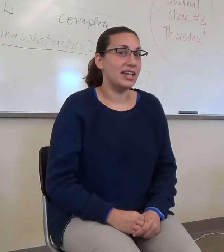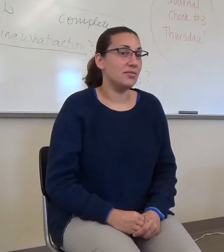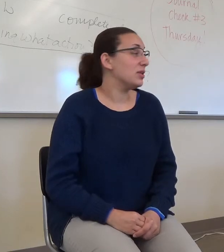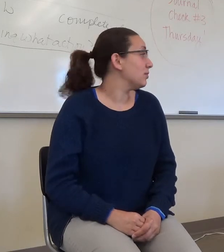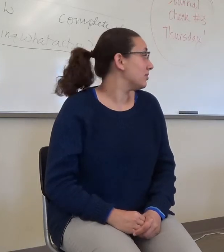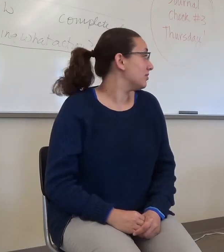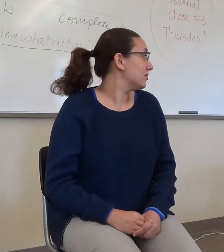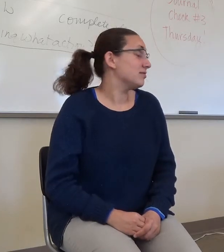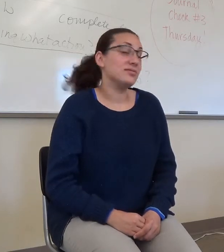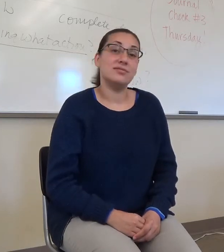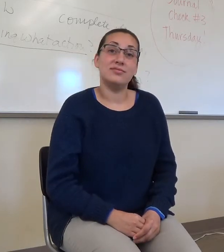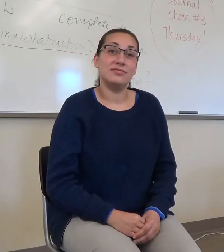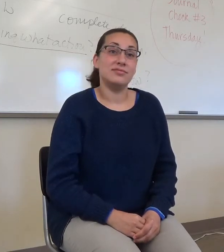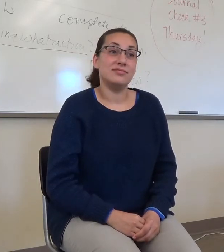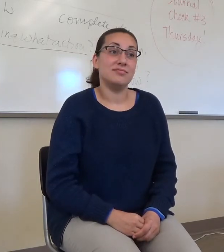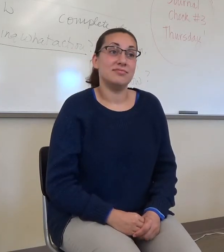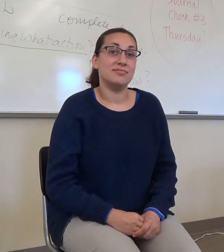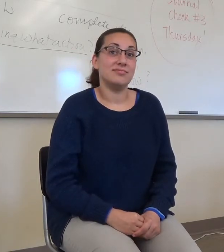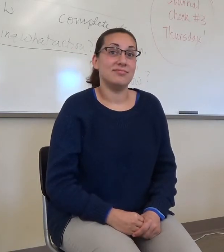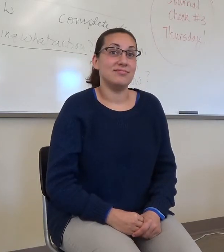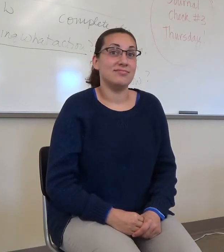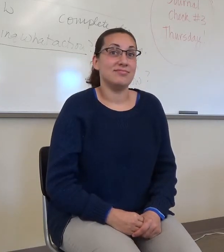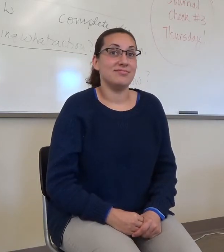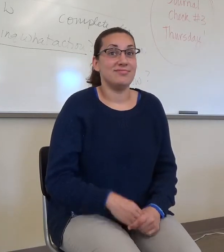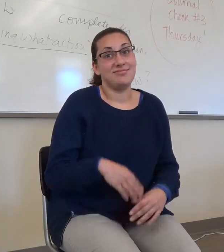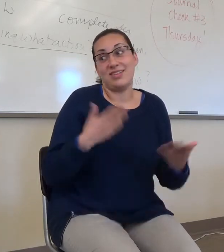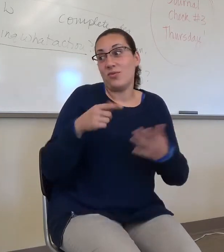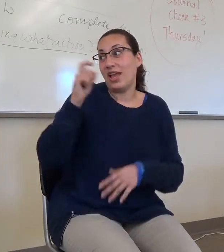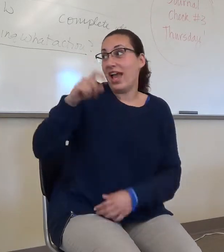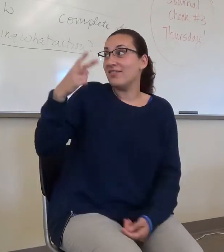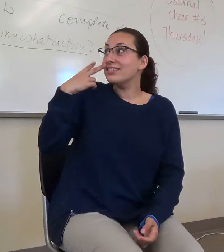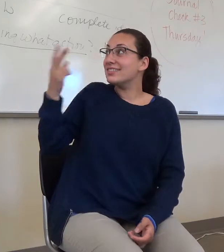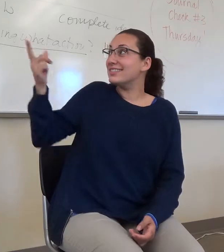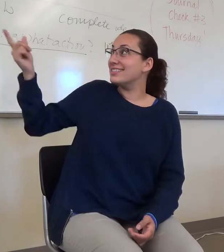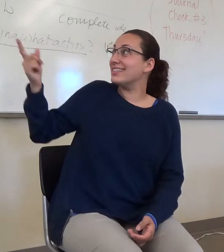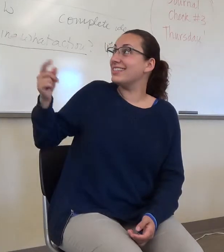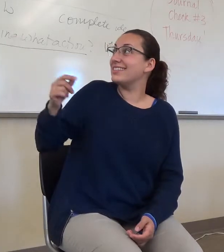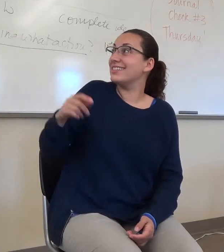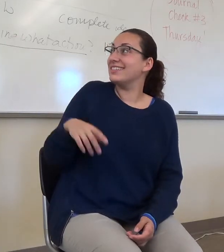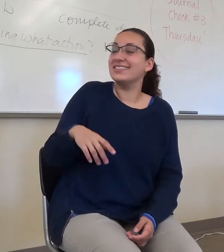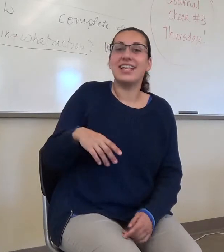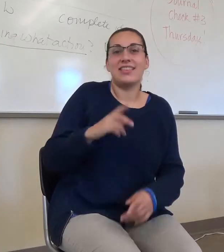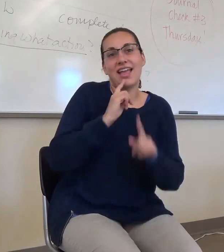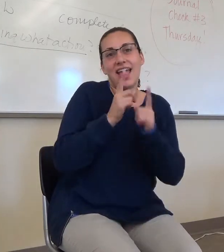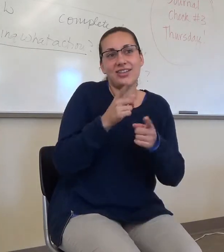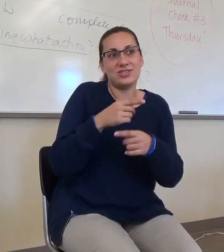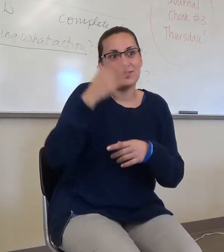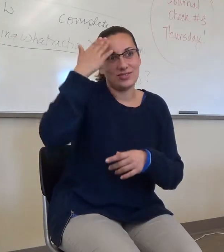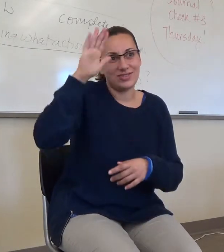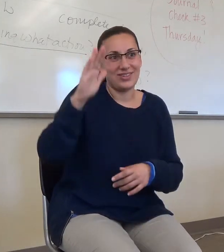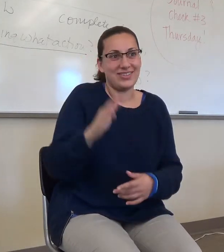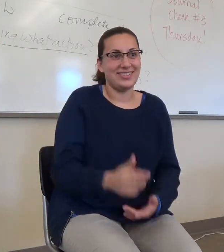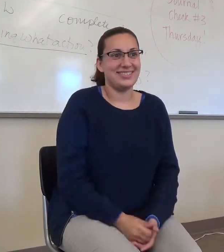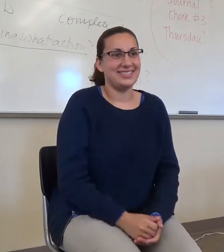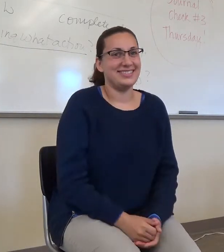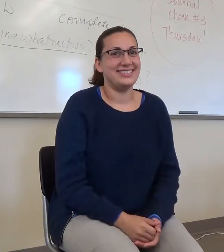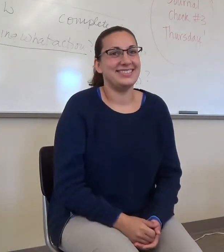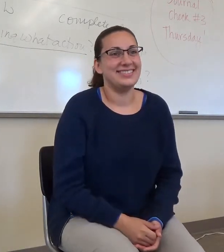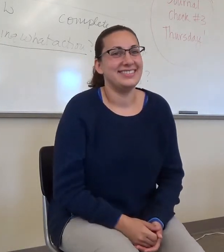people? Well, this is what we're going to find out. What is the answer? Okay? What's